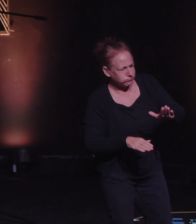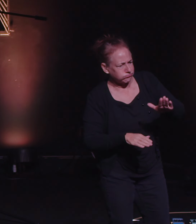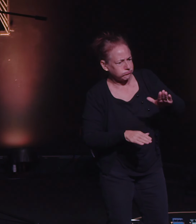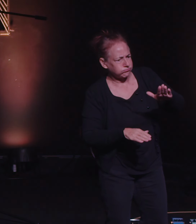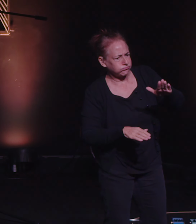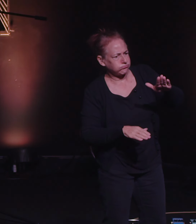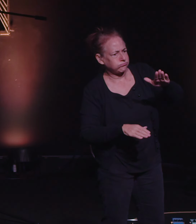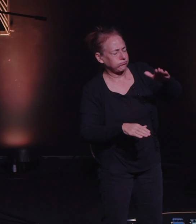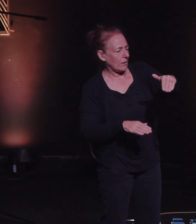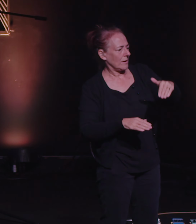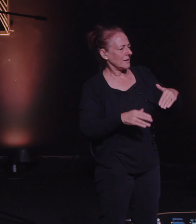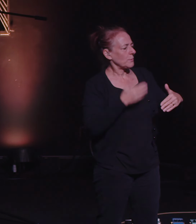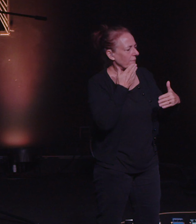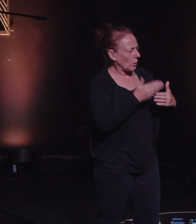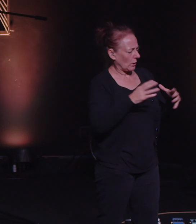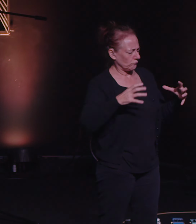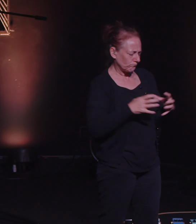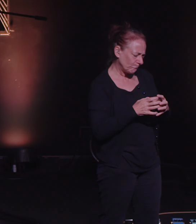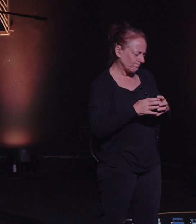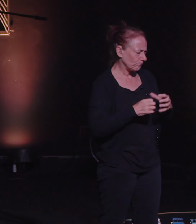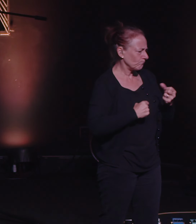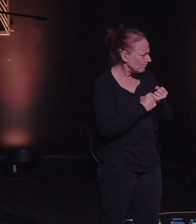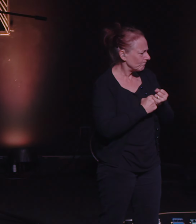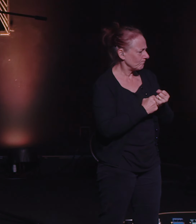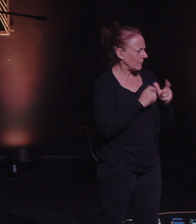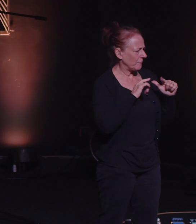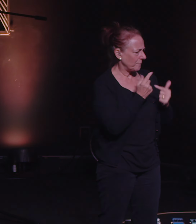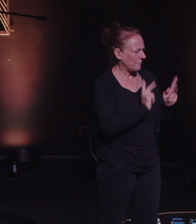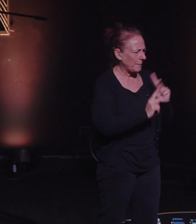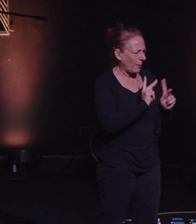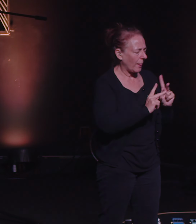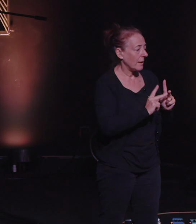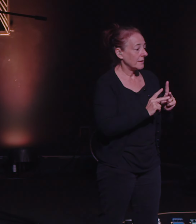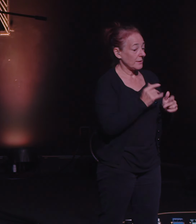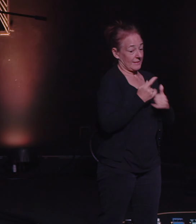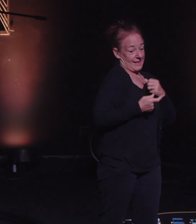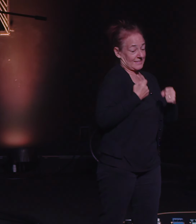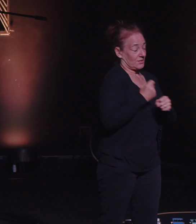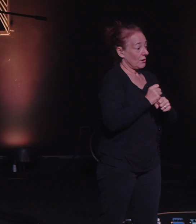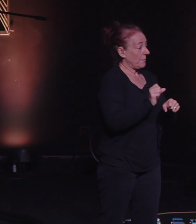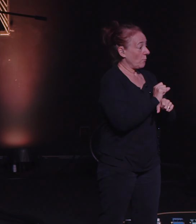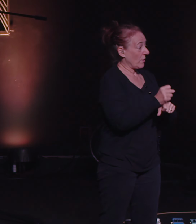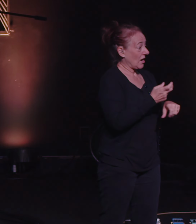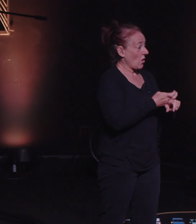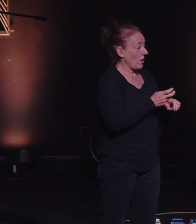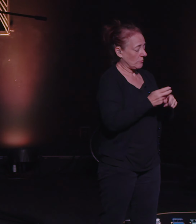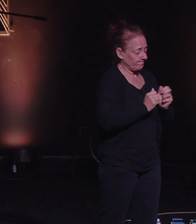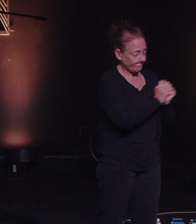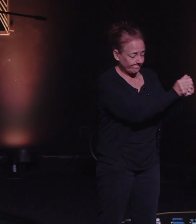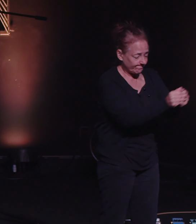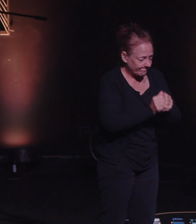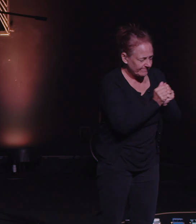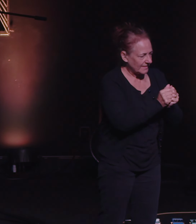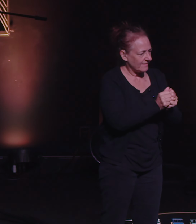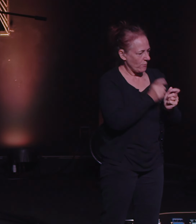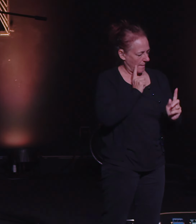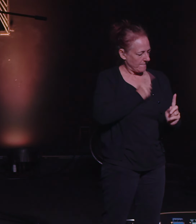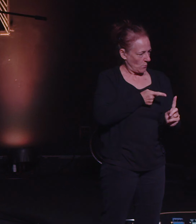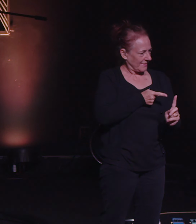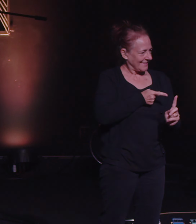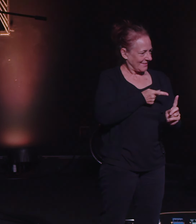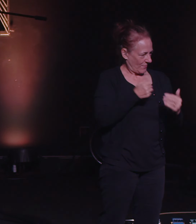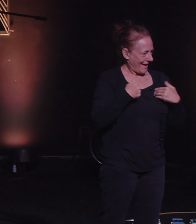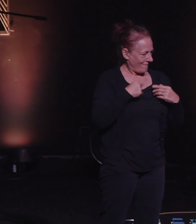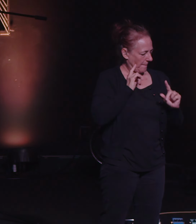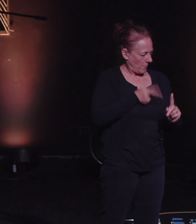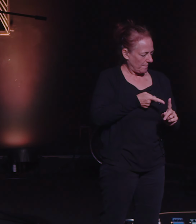anything like that. And so we have a great core group of people. And so for this last year, we've been really working hard on that for a purpose.